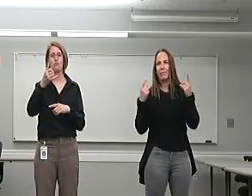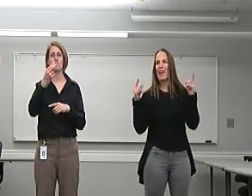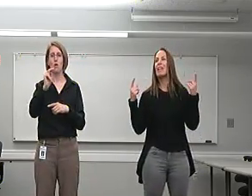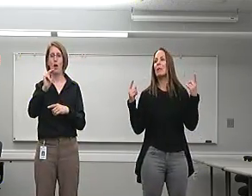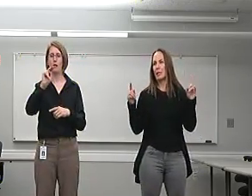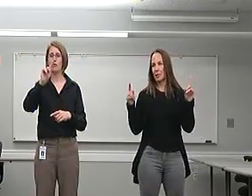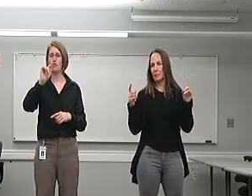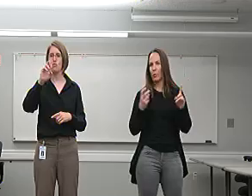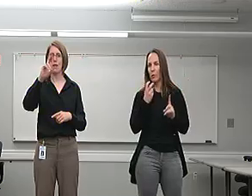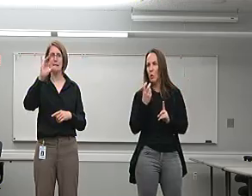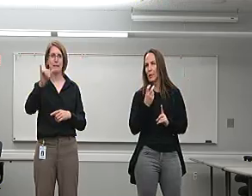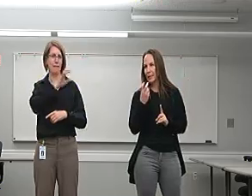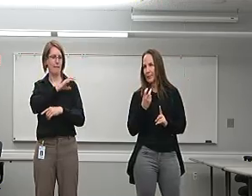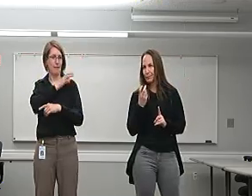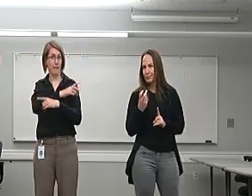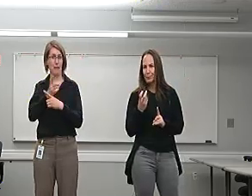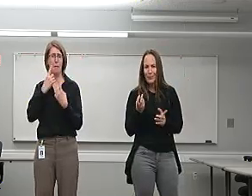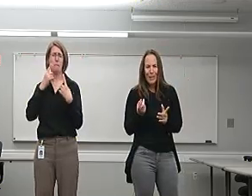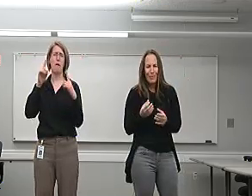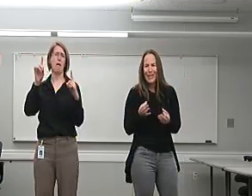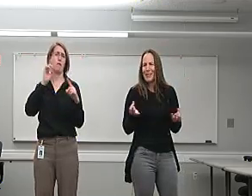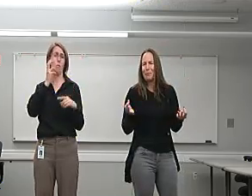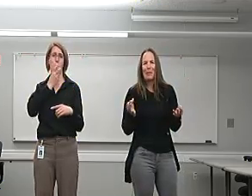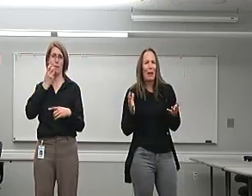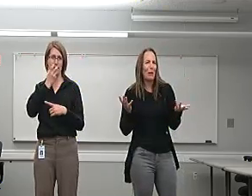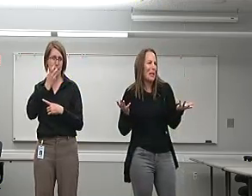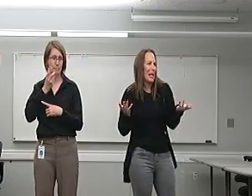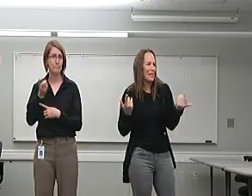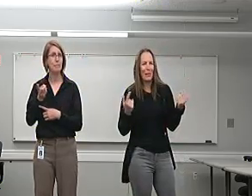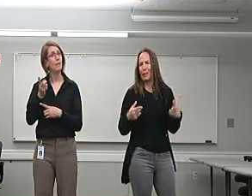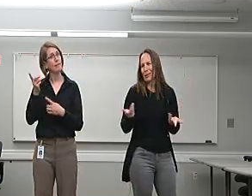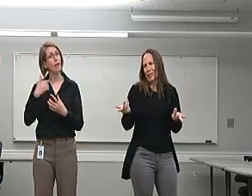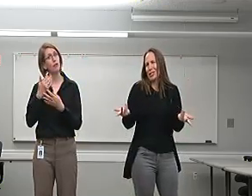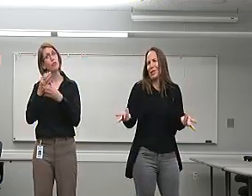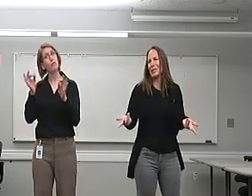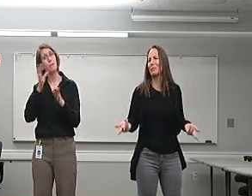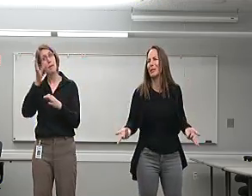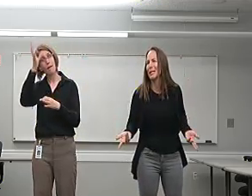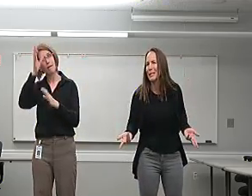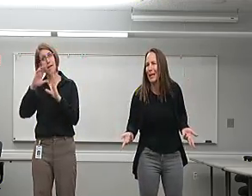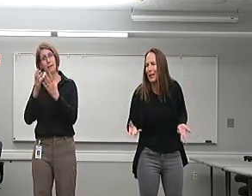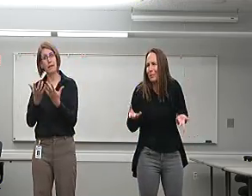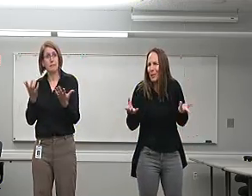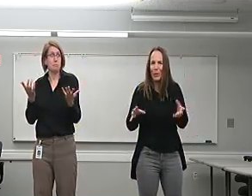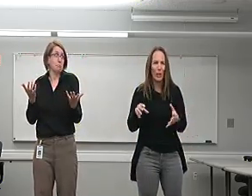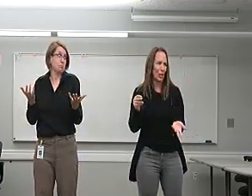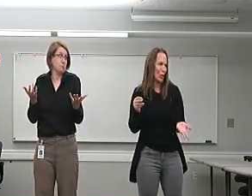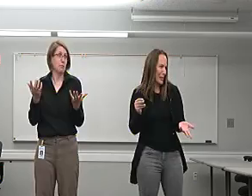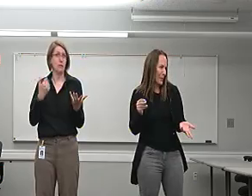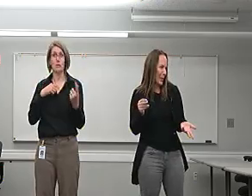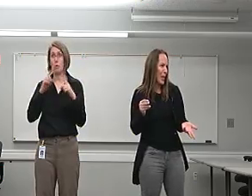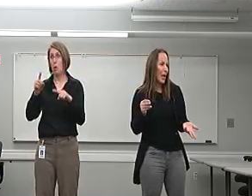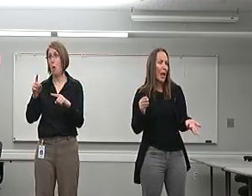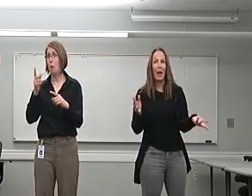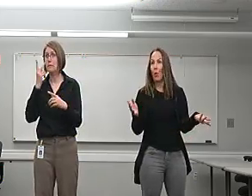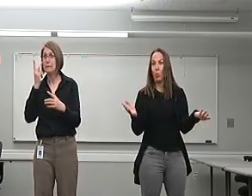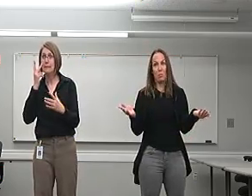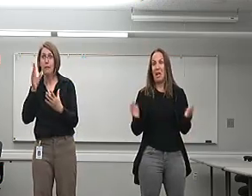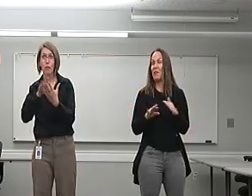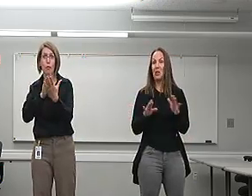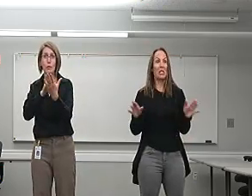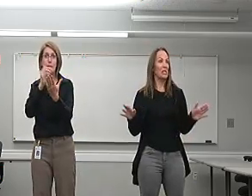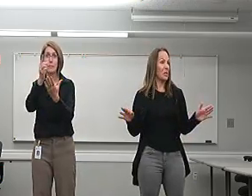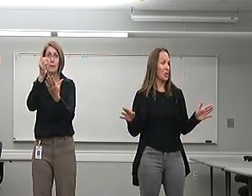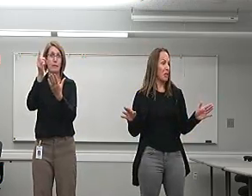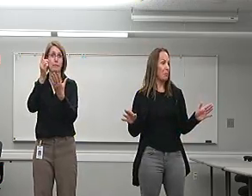for oralism. But they had a free parent class, and I'm like, let's just go see what they say. Like, maybe we can learn something. Never gone to speech